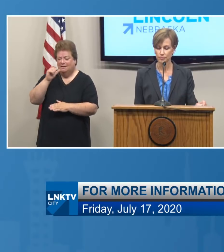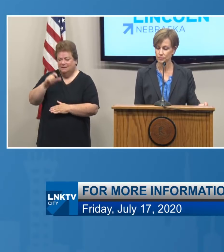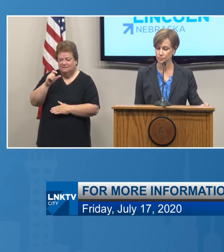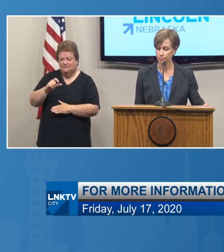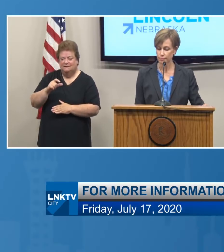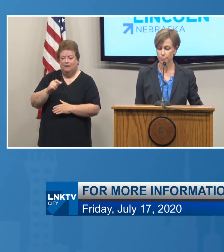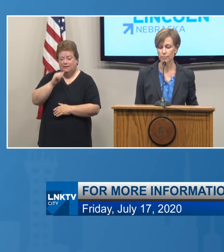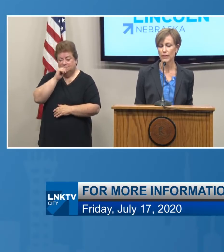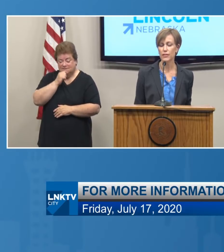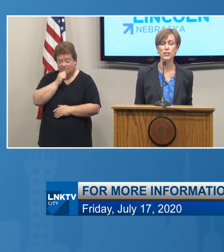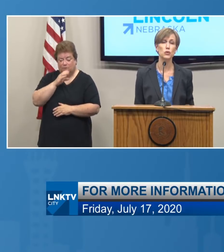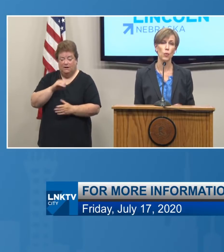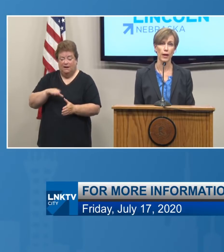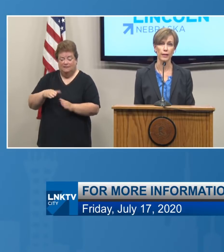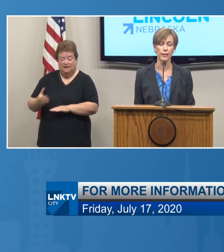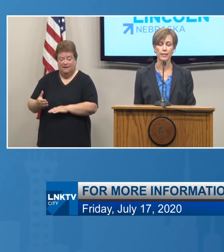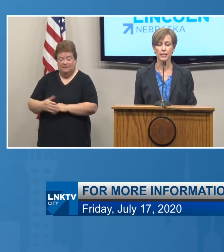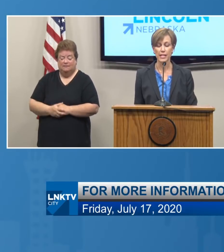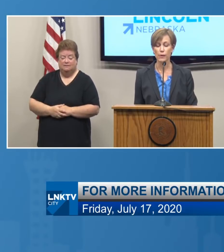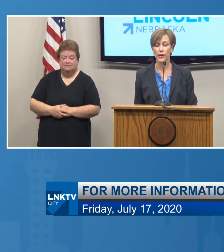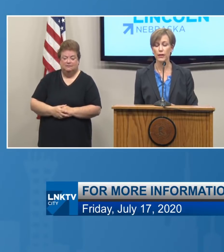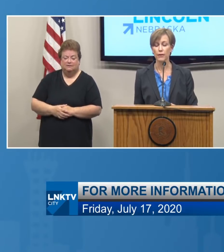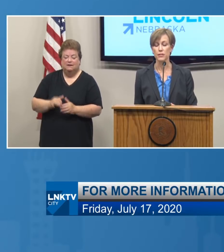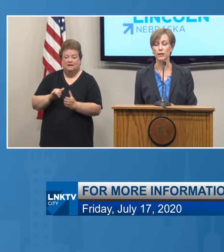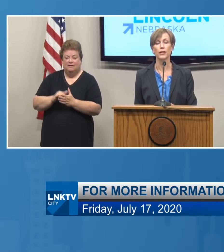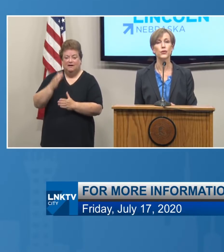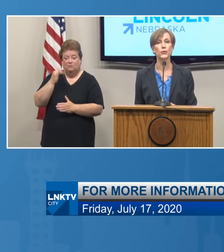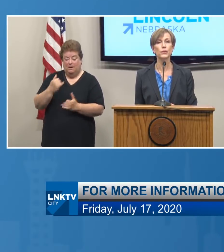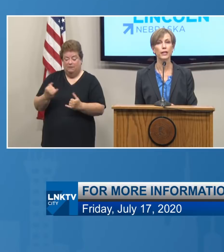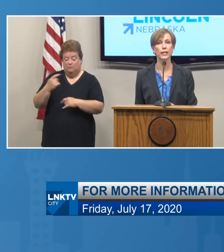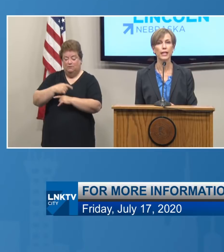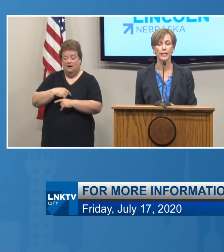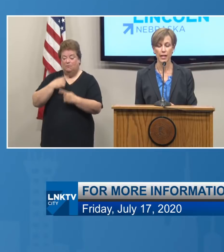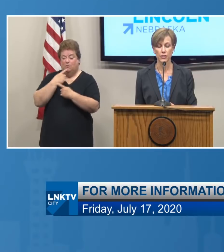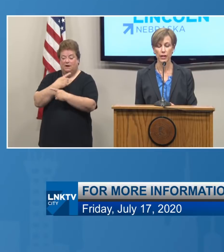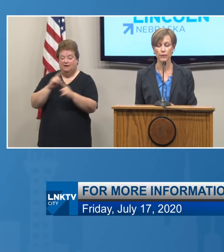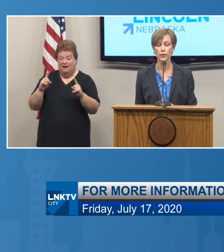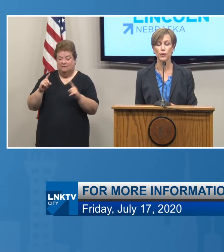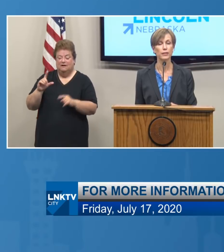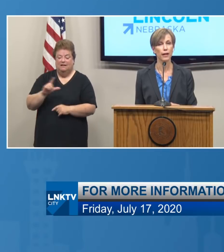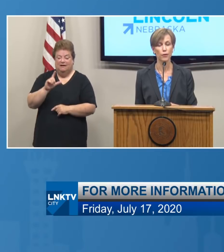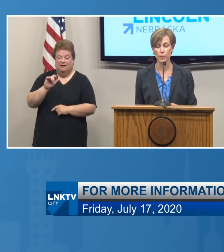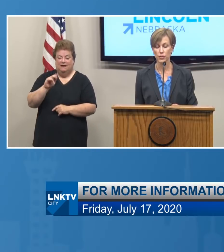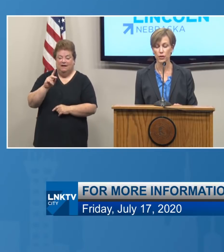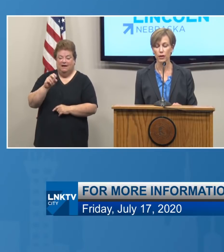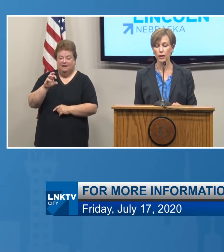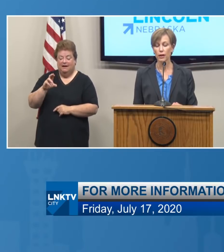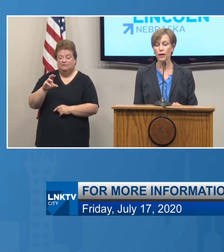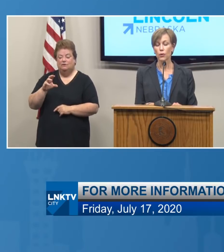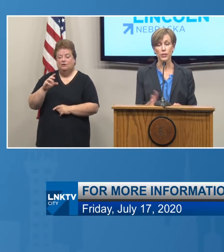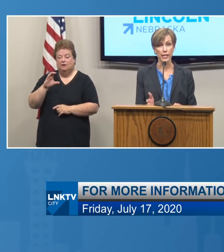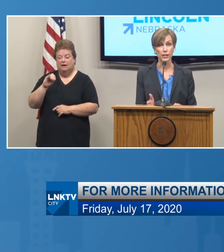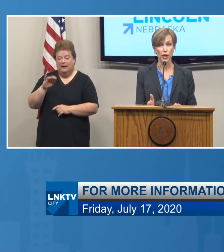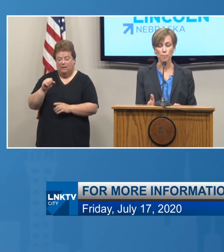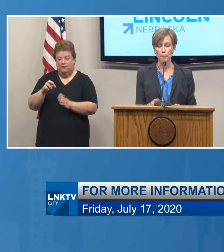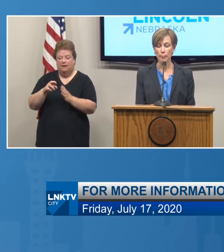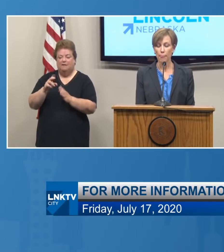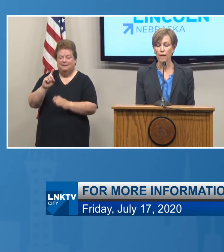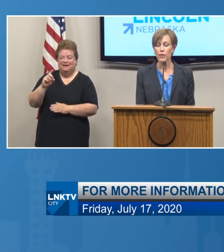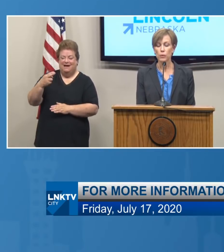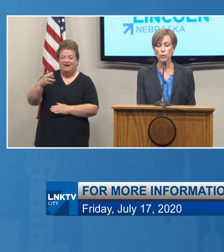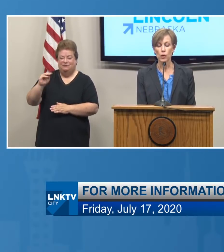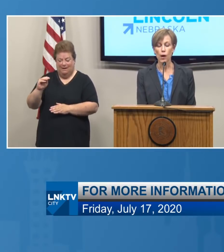death. This is why today we are announcing a new Lincoln Lancaster County Directed Health Measure, or